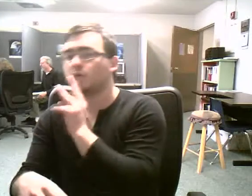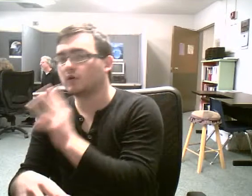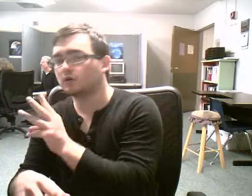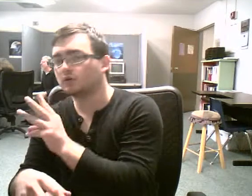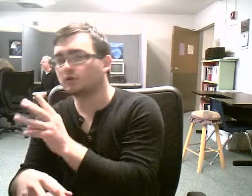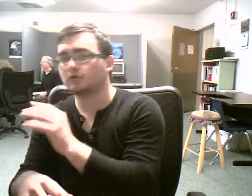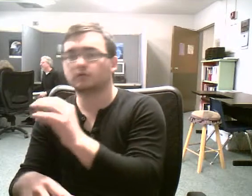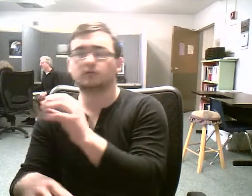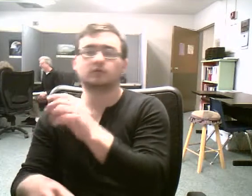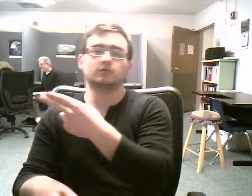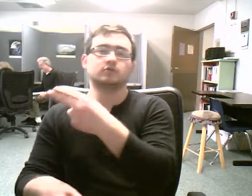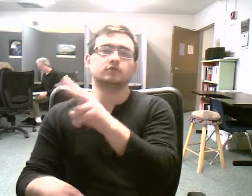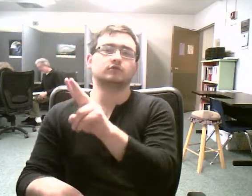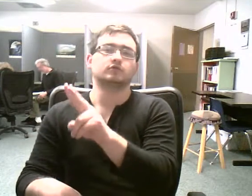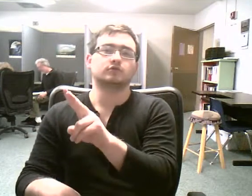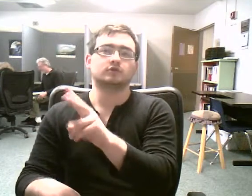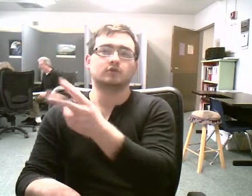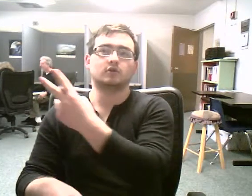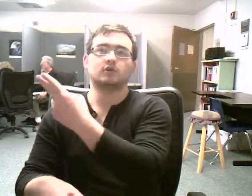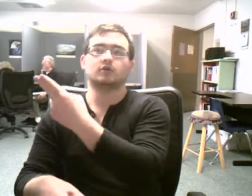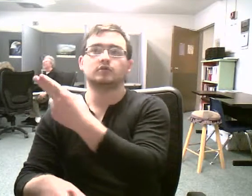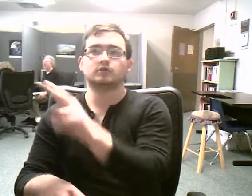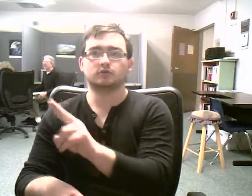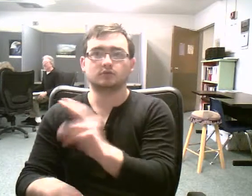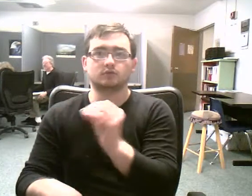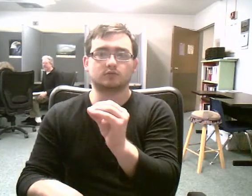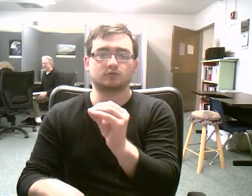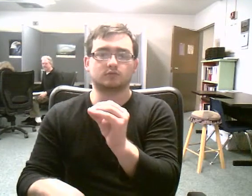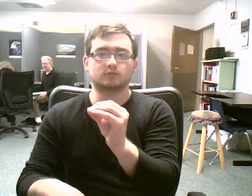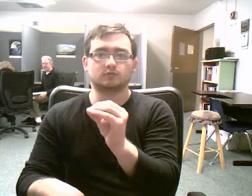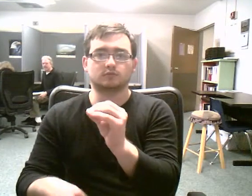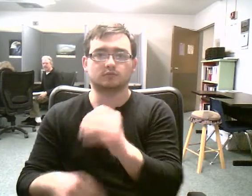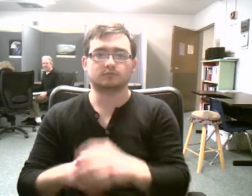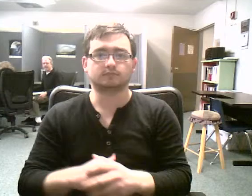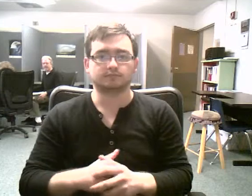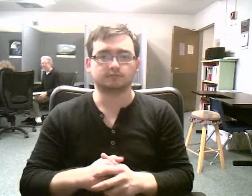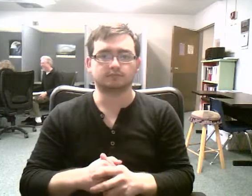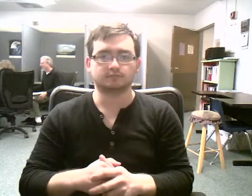to equalize the number of atoms on both sides to show conservation of mass.